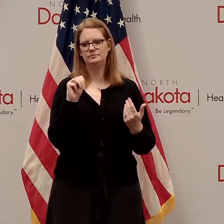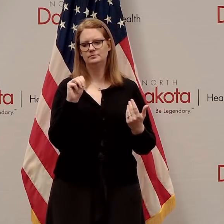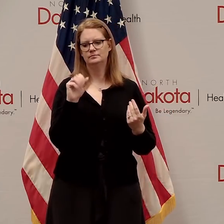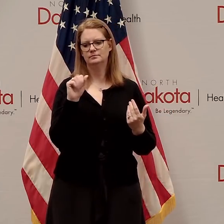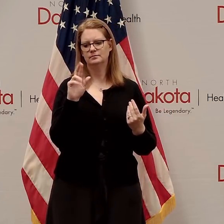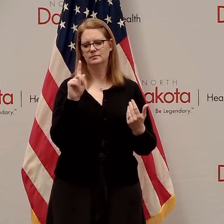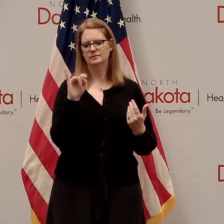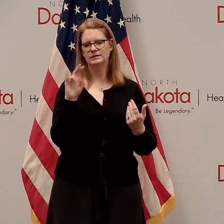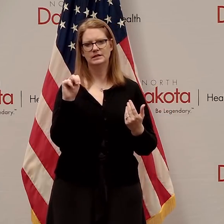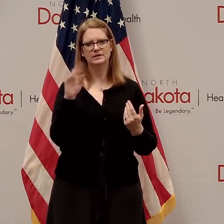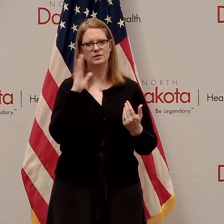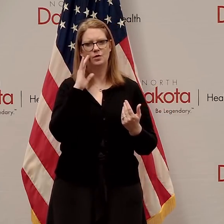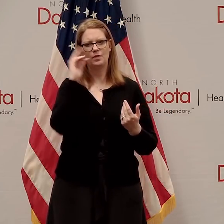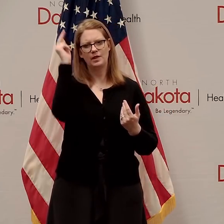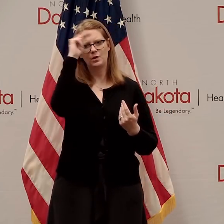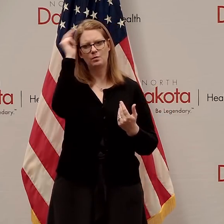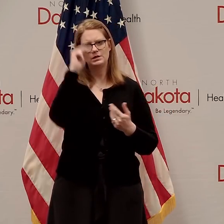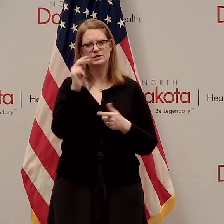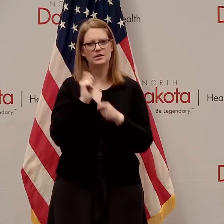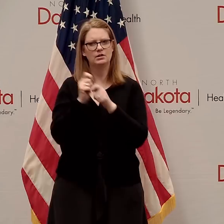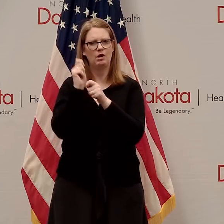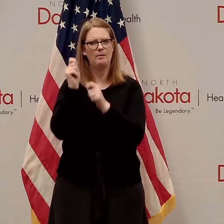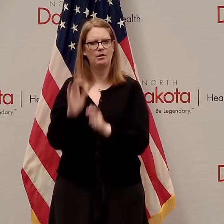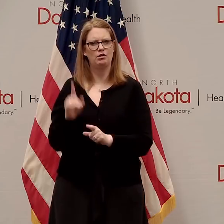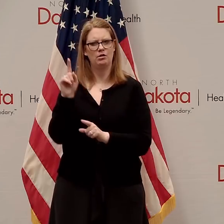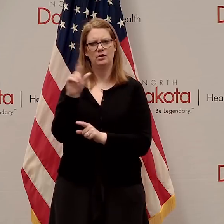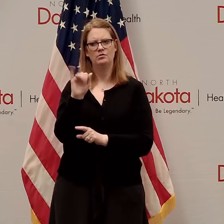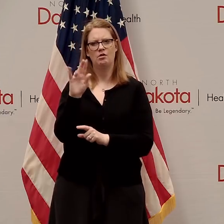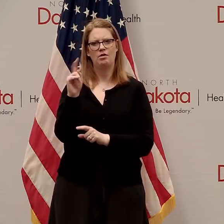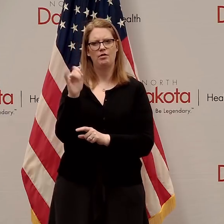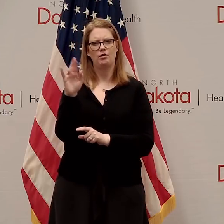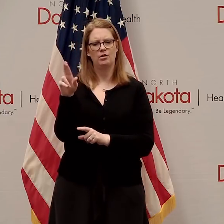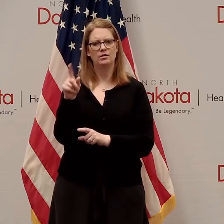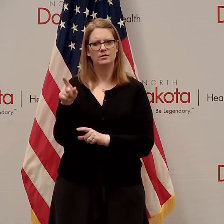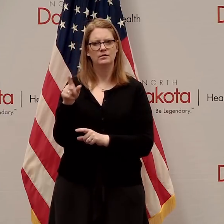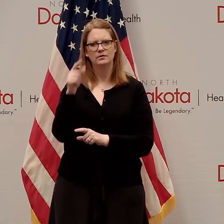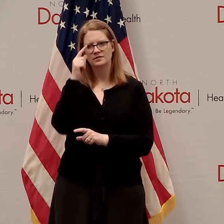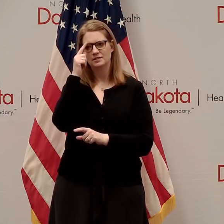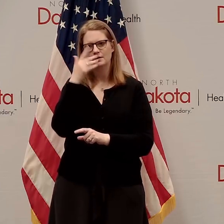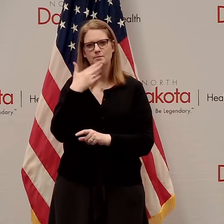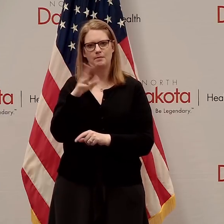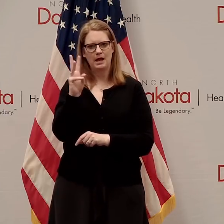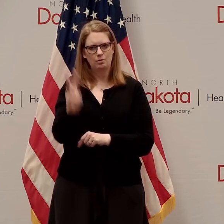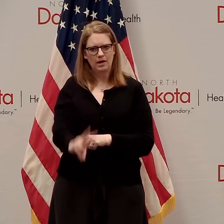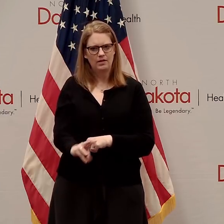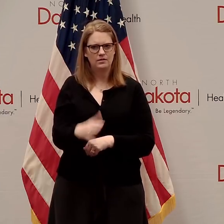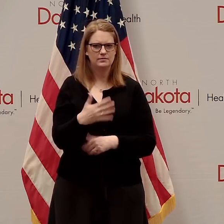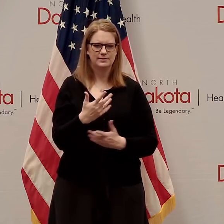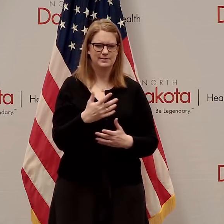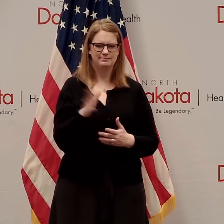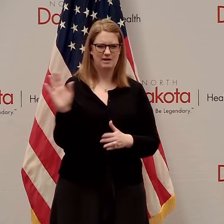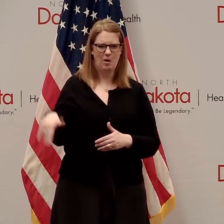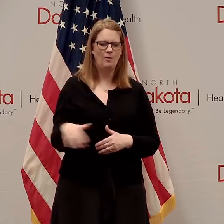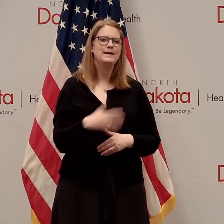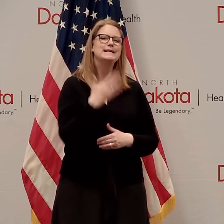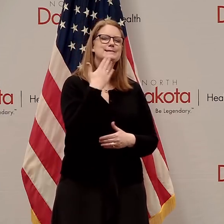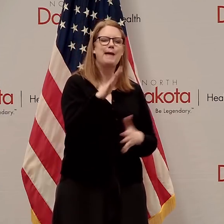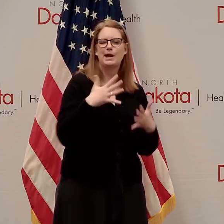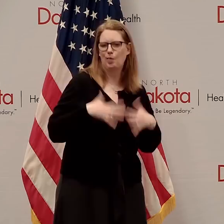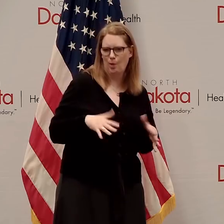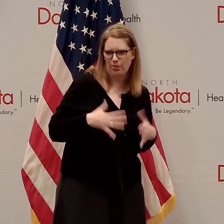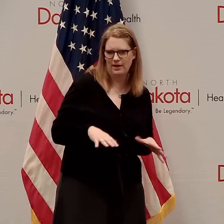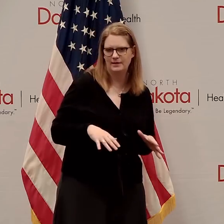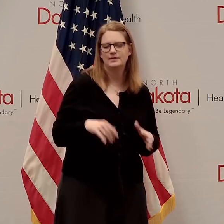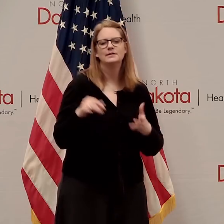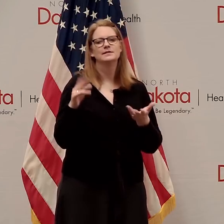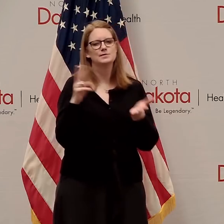the Norwegian carpenter in Arthur that I had a chance to work for one summer, who said there's no such thing as bad weather, just bad clothing. And so again, dress